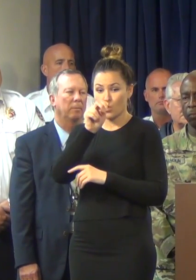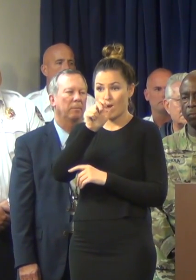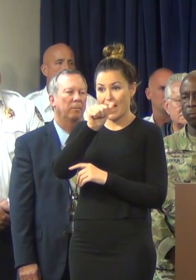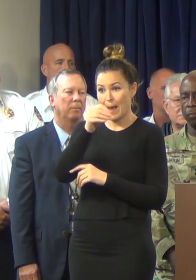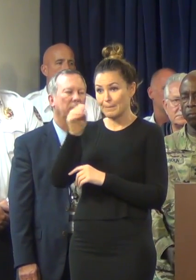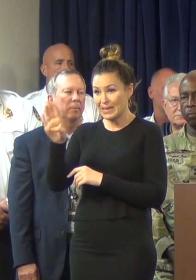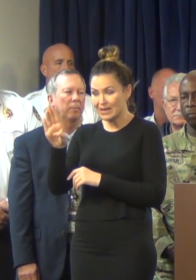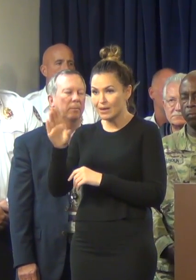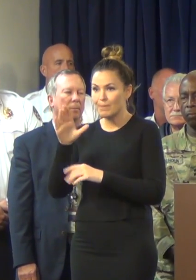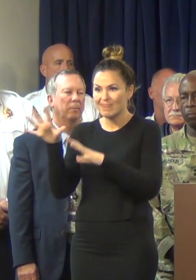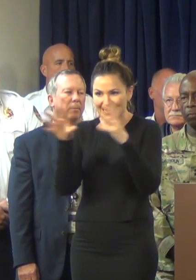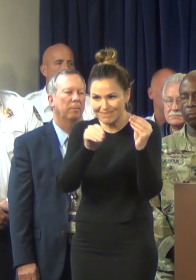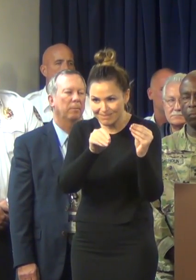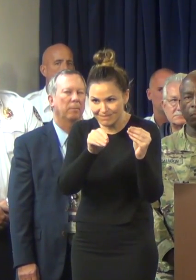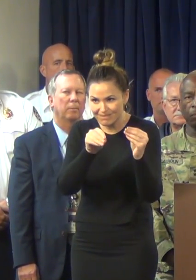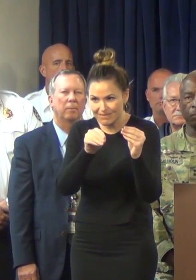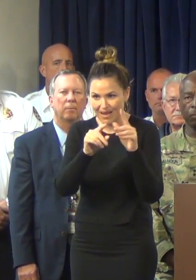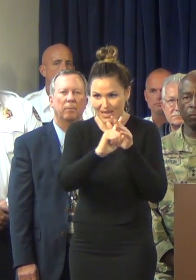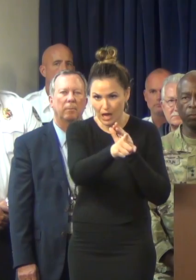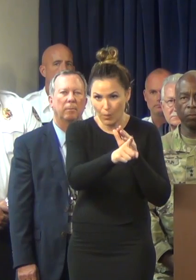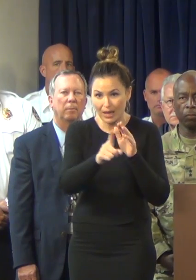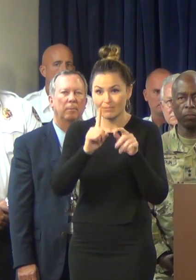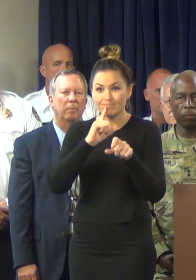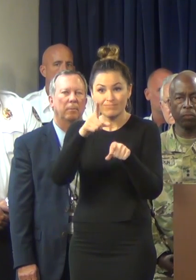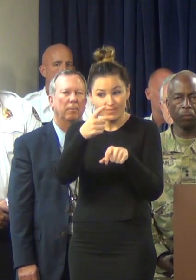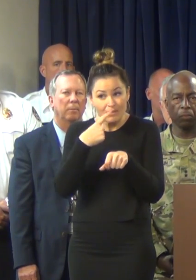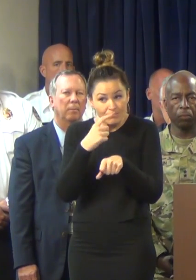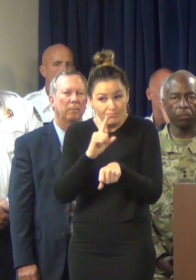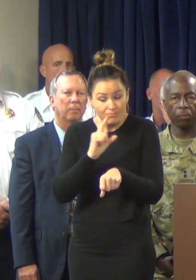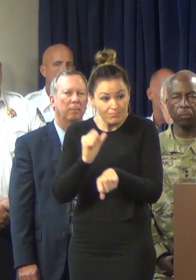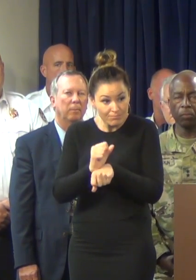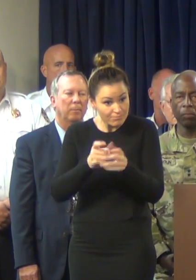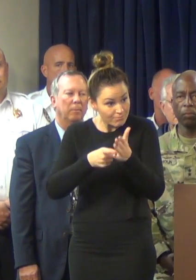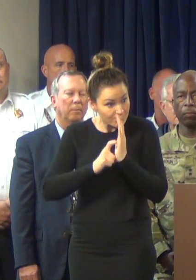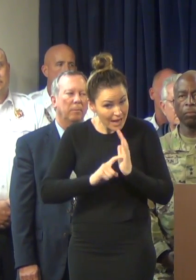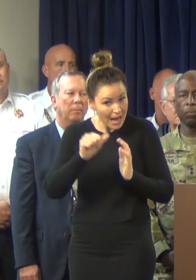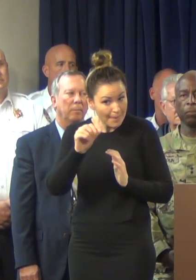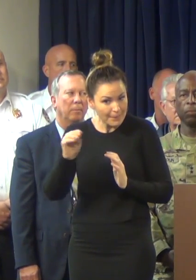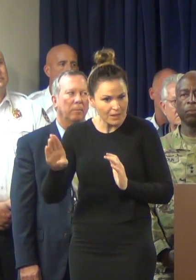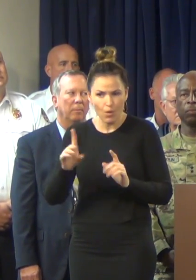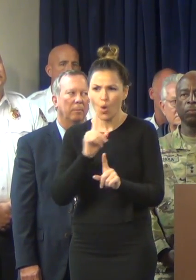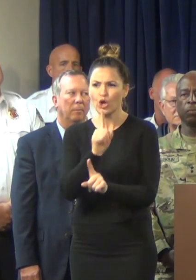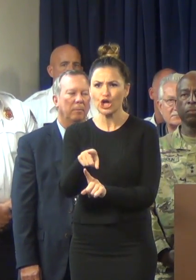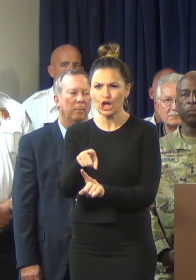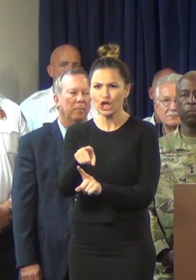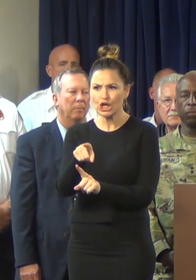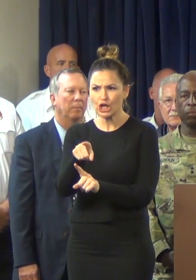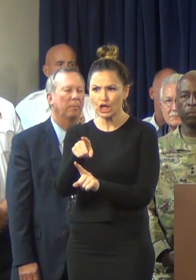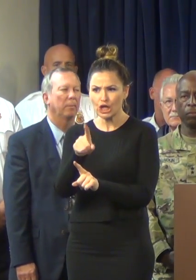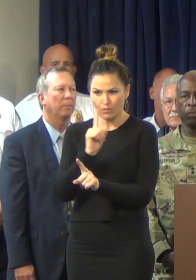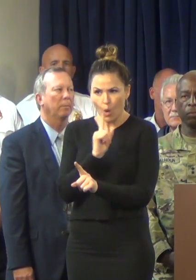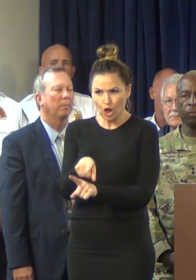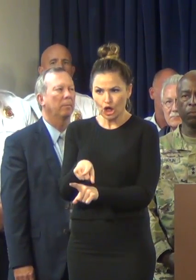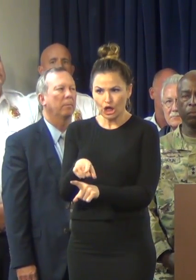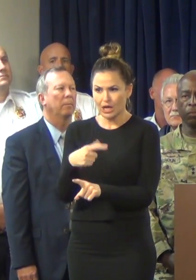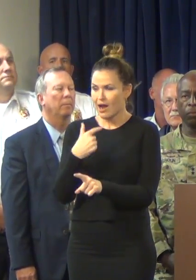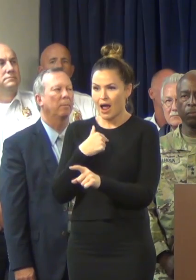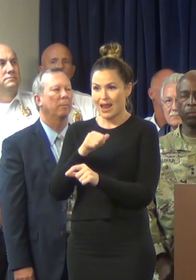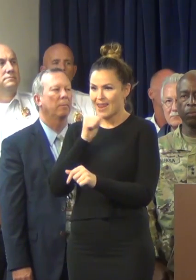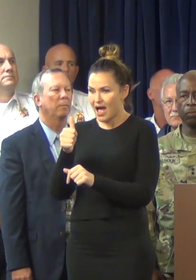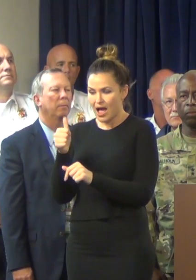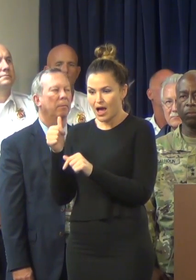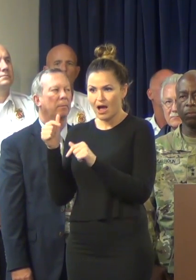B, leave. It is mandatory now for Zone A and B. It's an order. Look, that's a semantic. We are not going to go